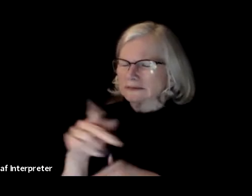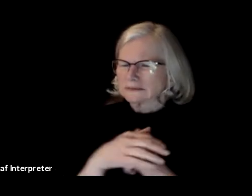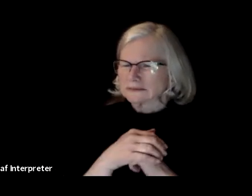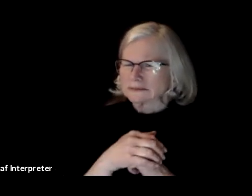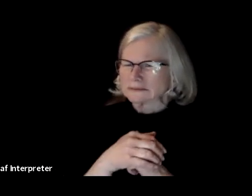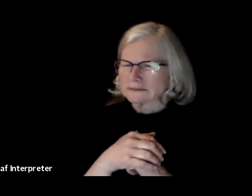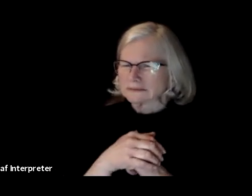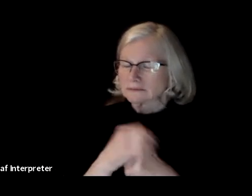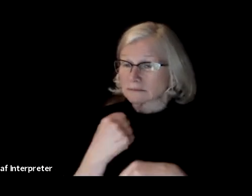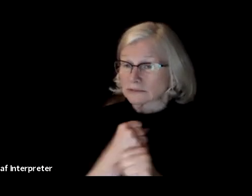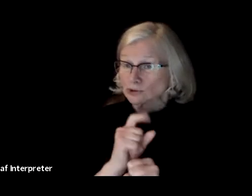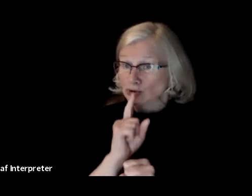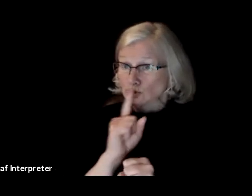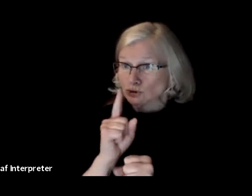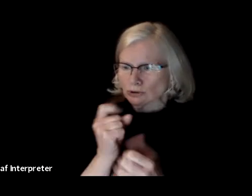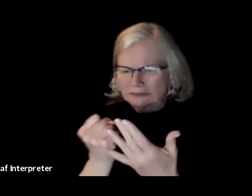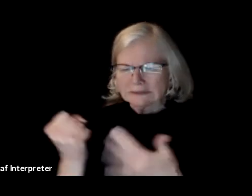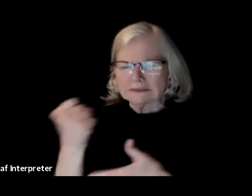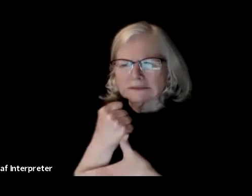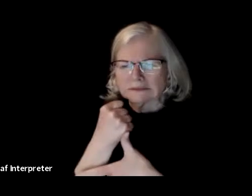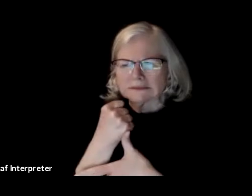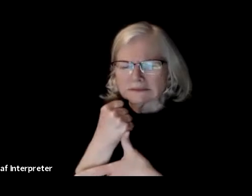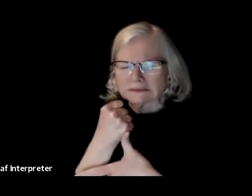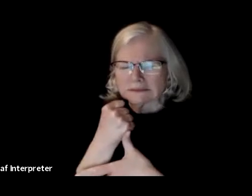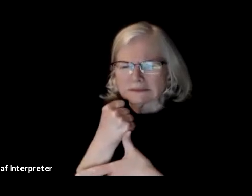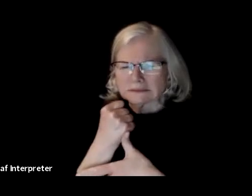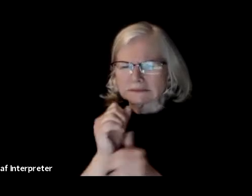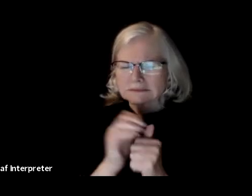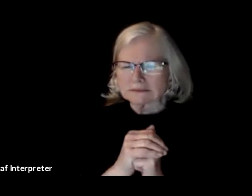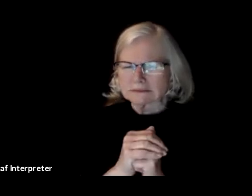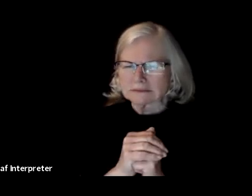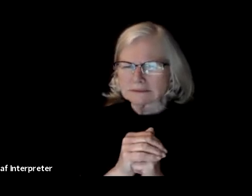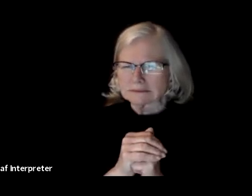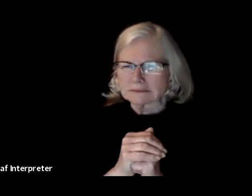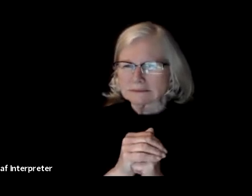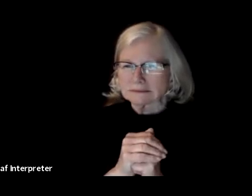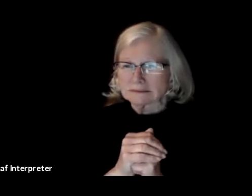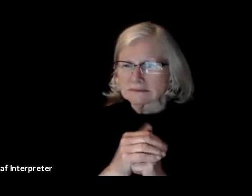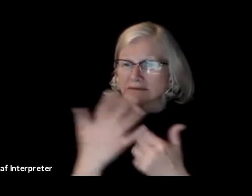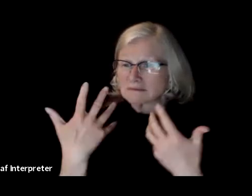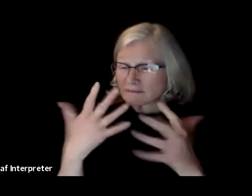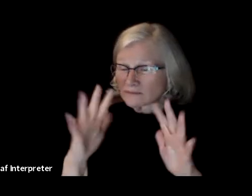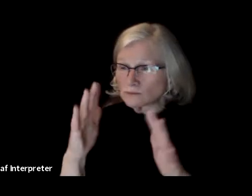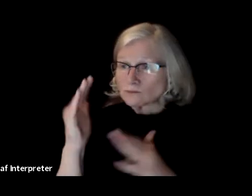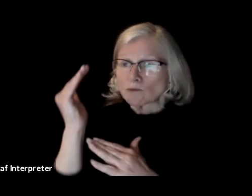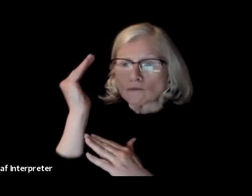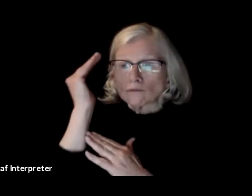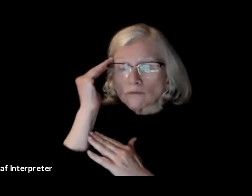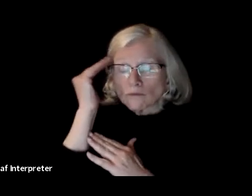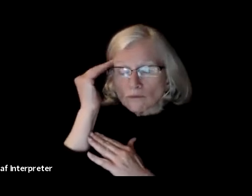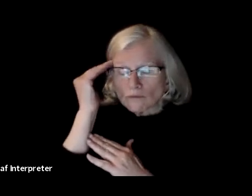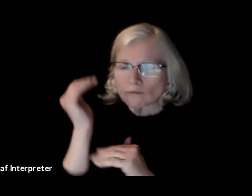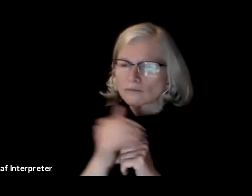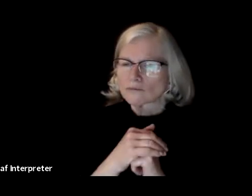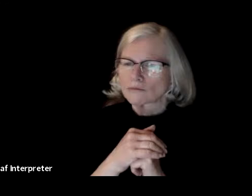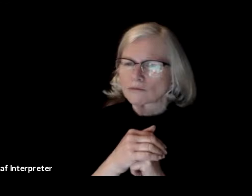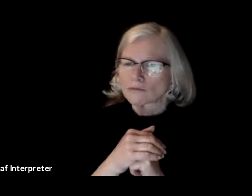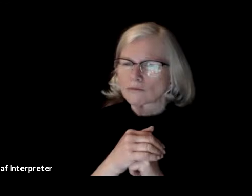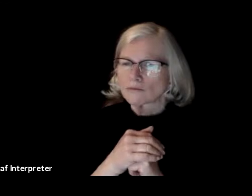prioritized in that line. And similarly, we know that there have been parts of our